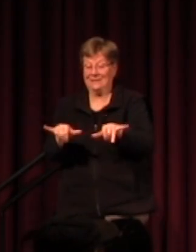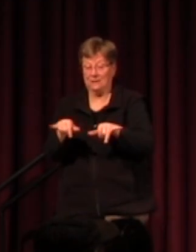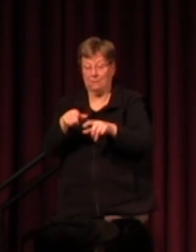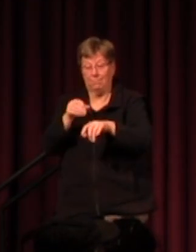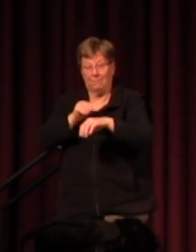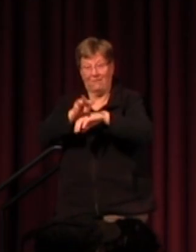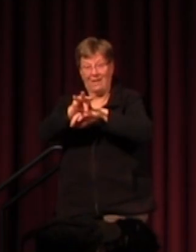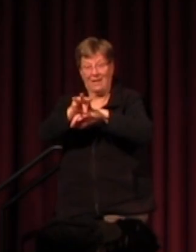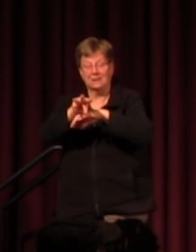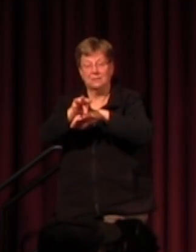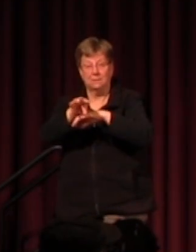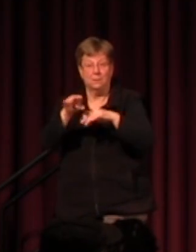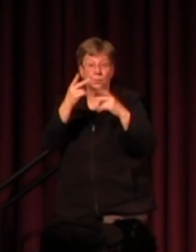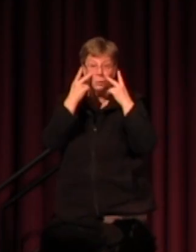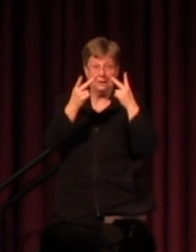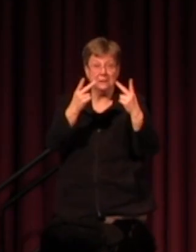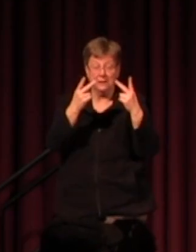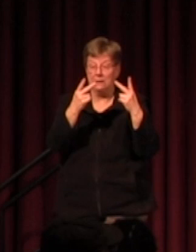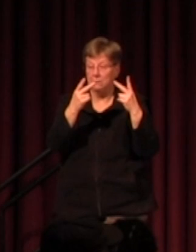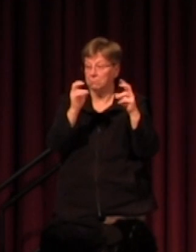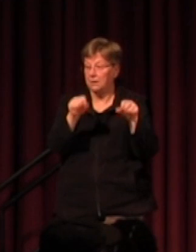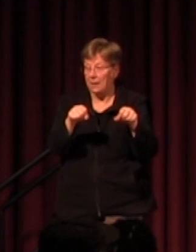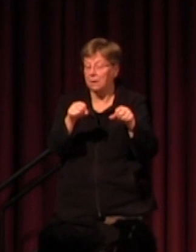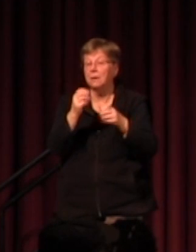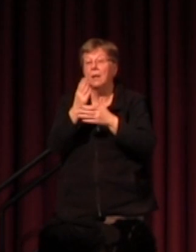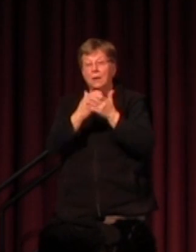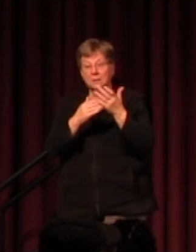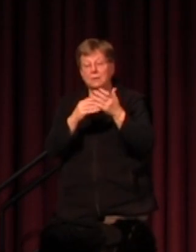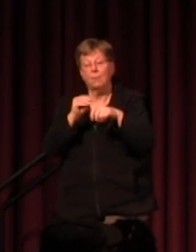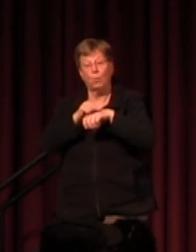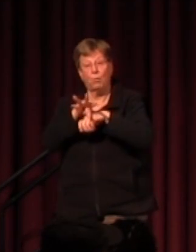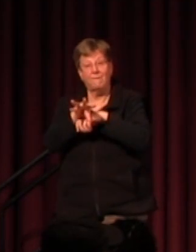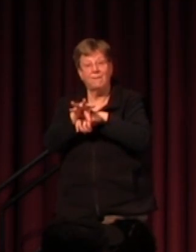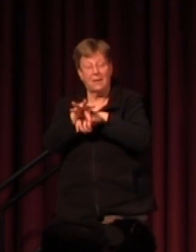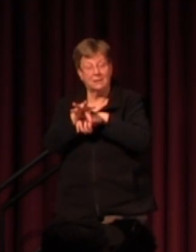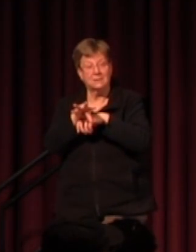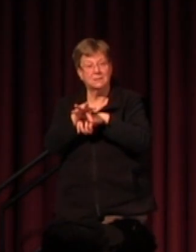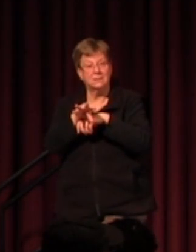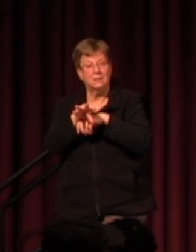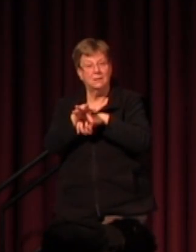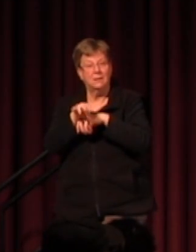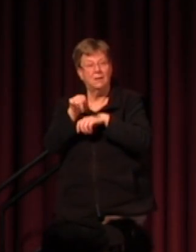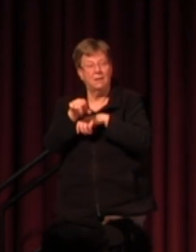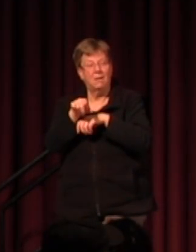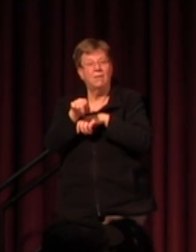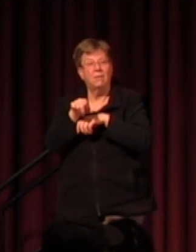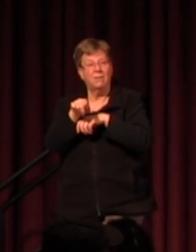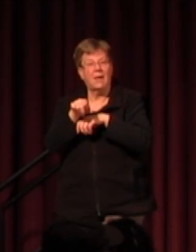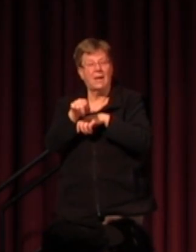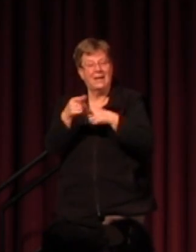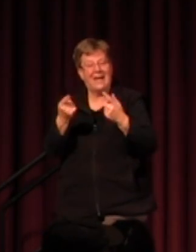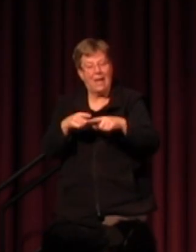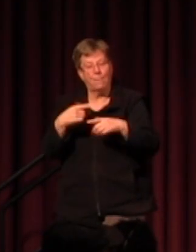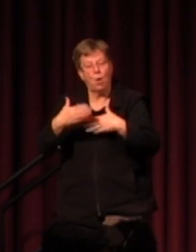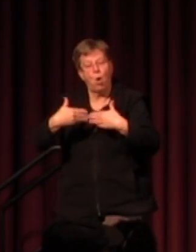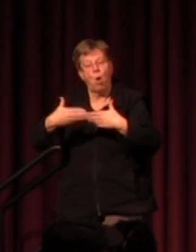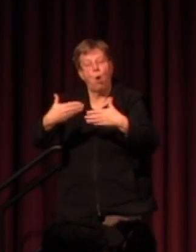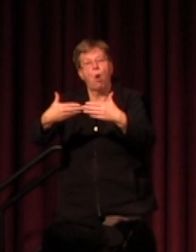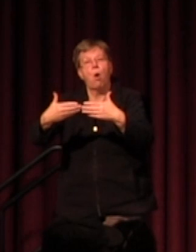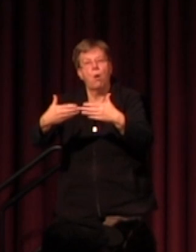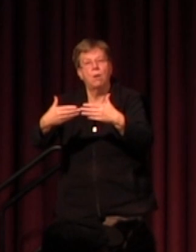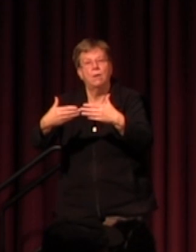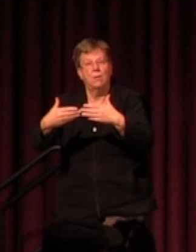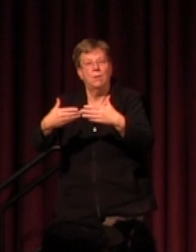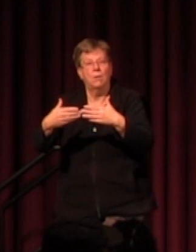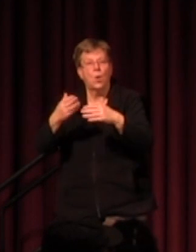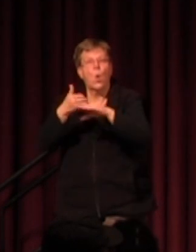are not just what we see in real time. Some of them are effects that are compounded over time.